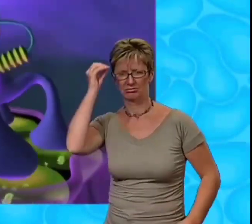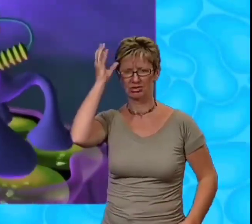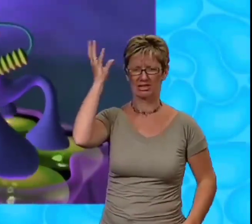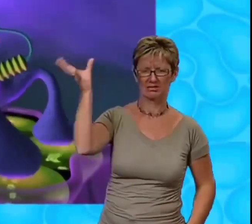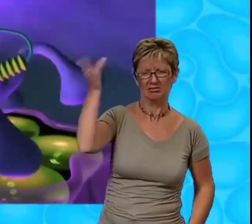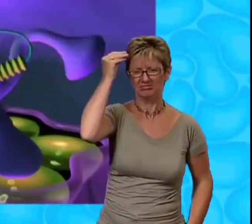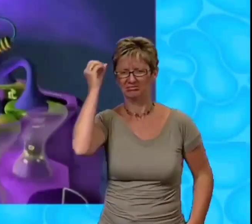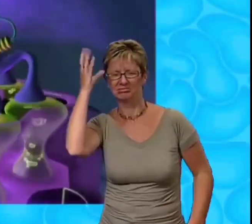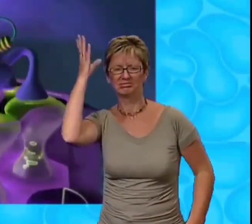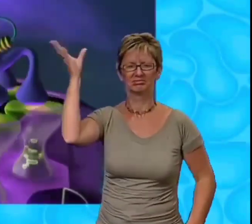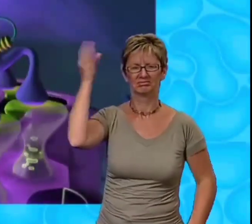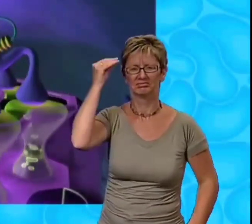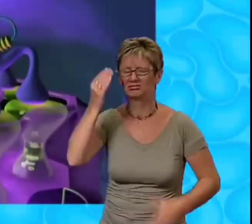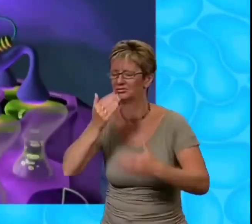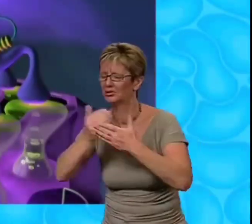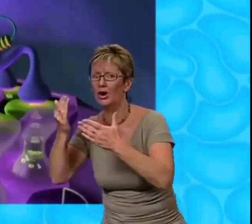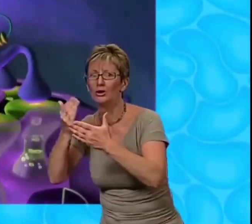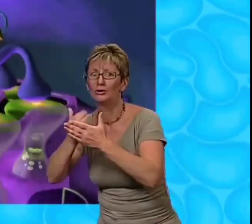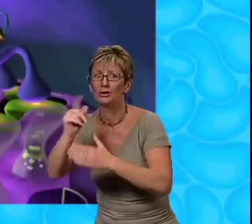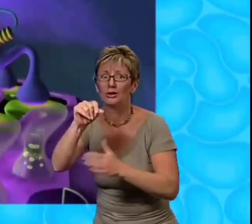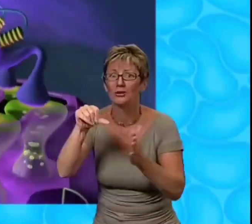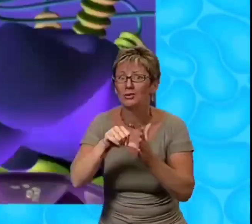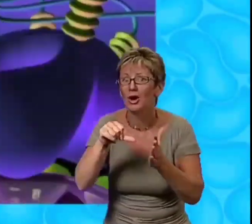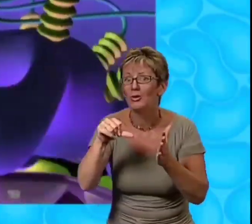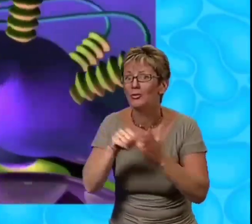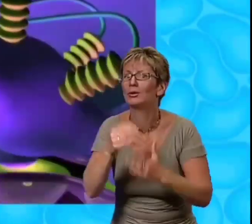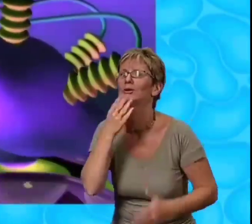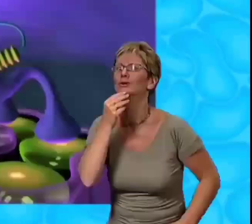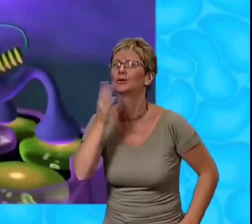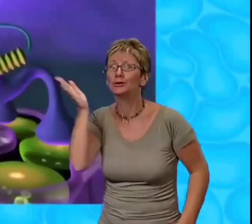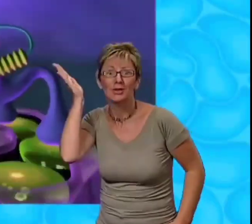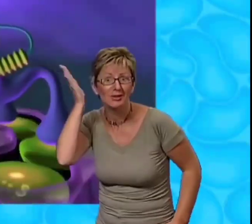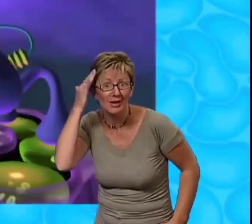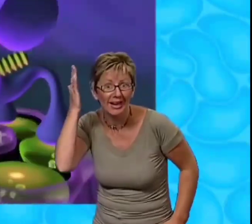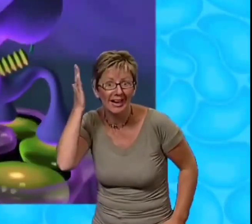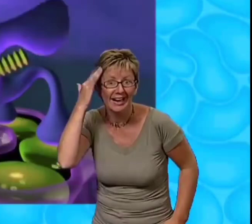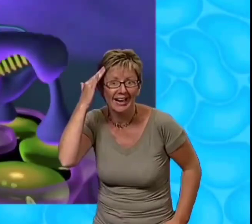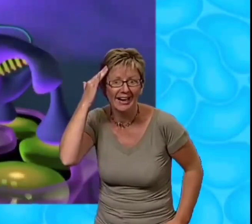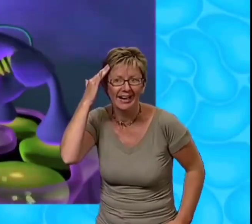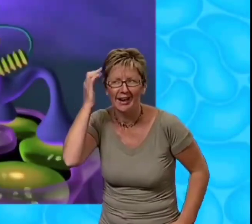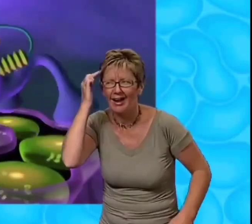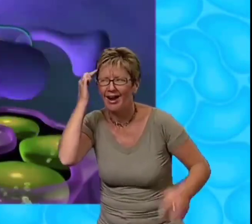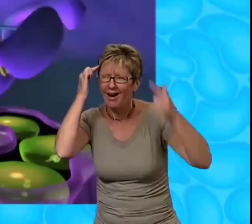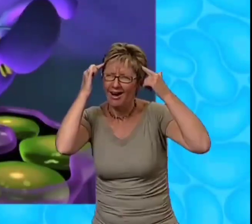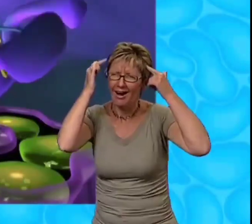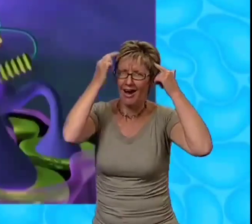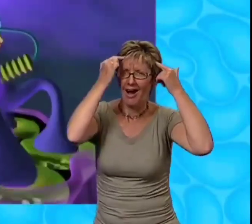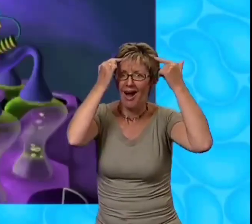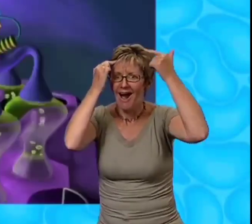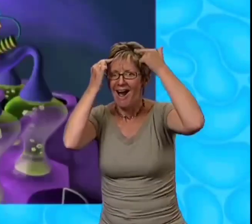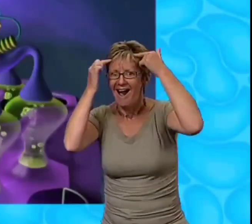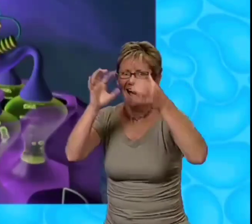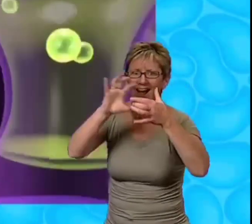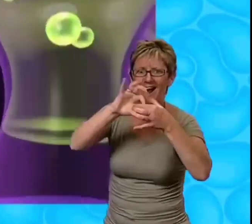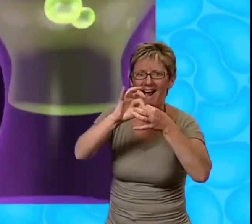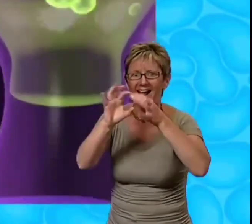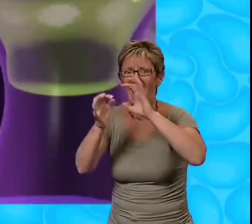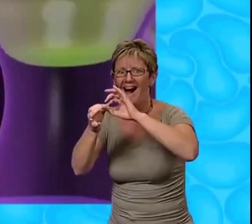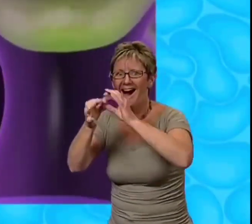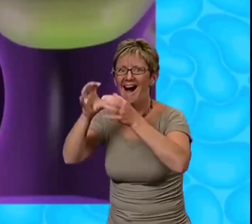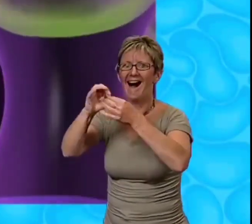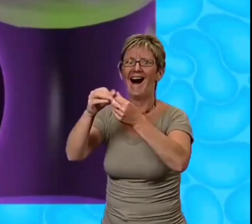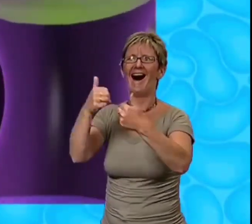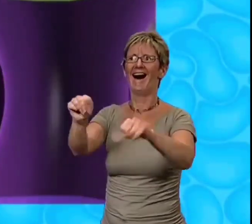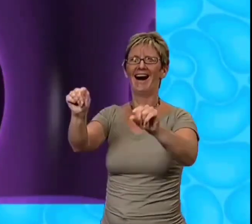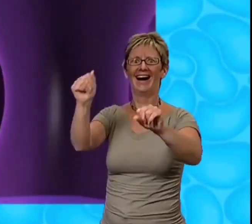Brain game to solve the problem, use our brains. The way to get your brains all linking up together, joined up thinking. Getting brain